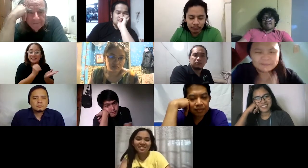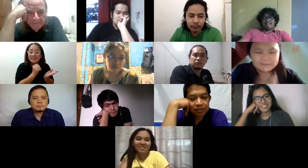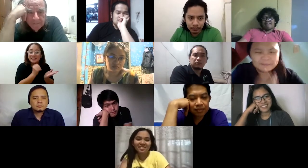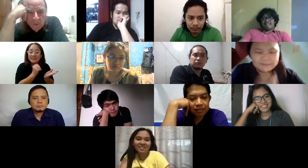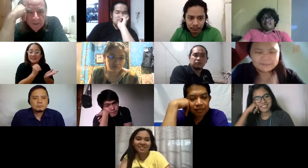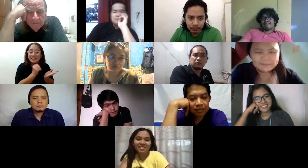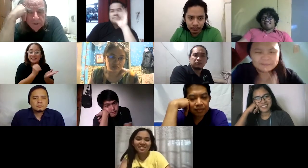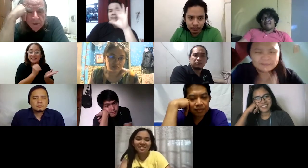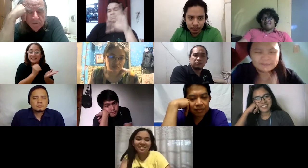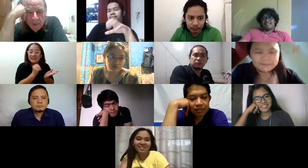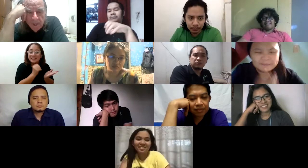So